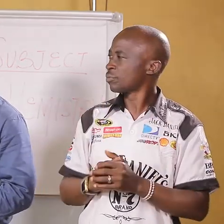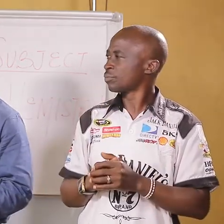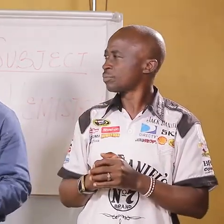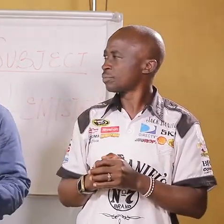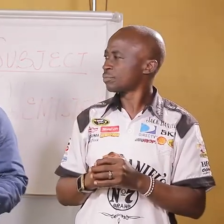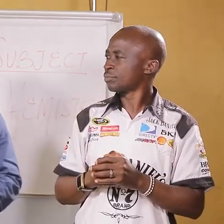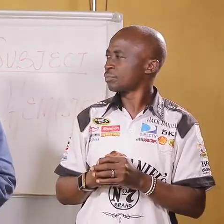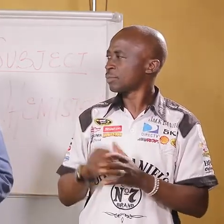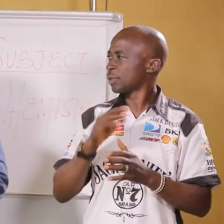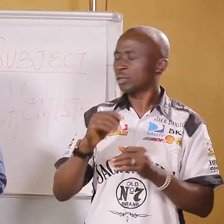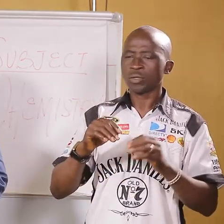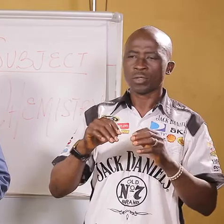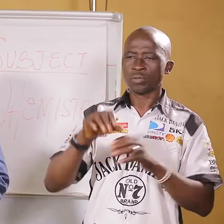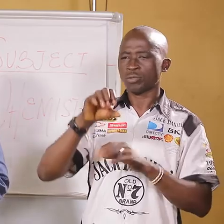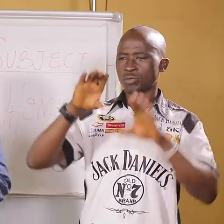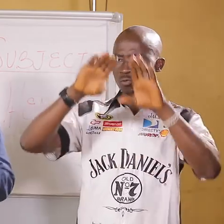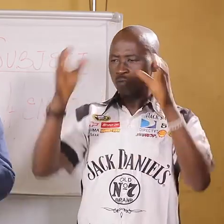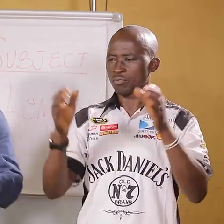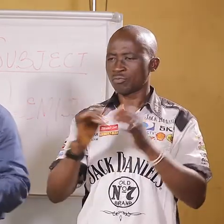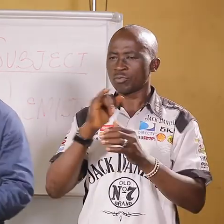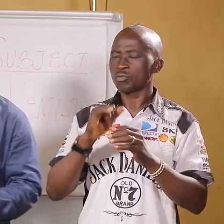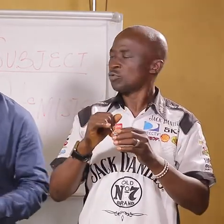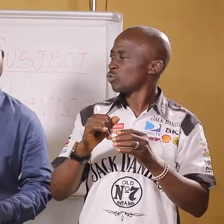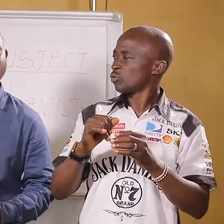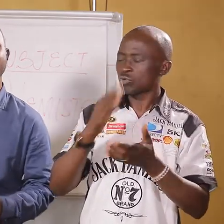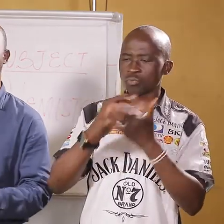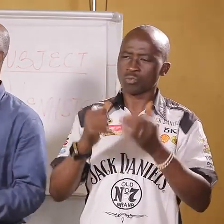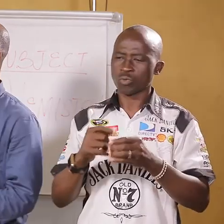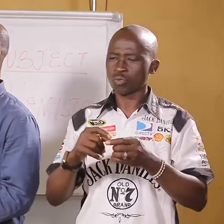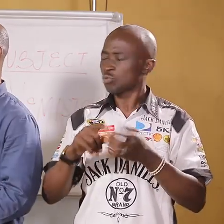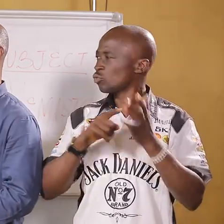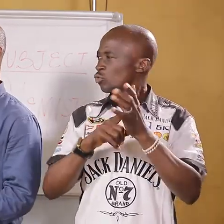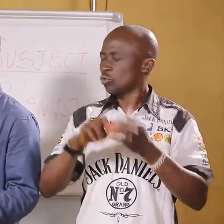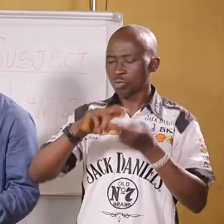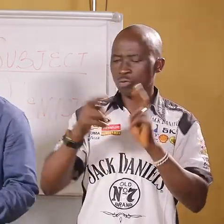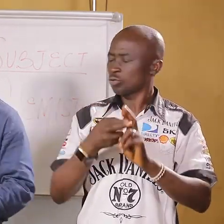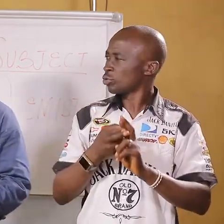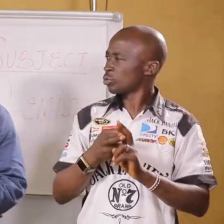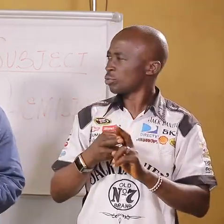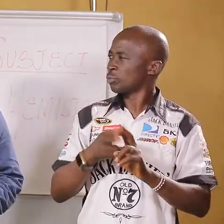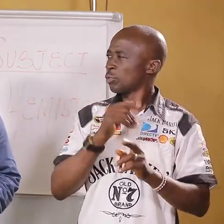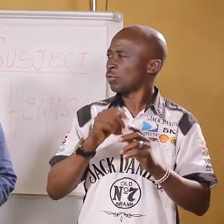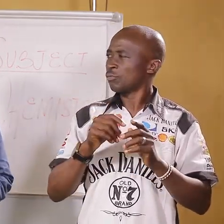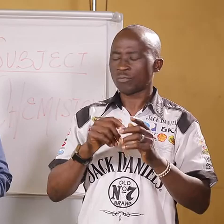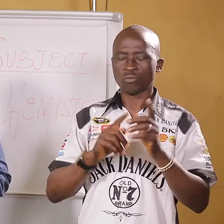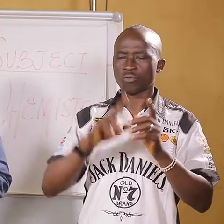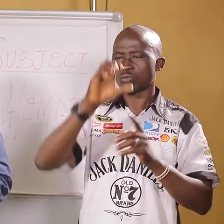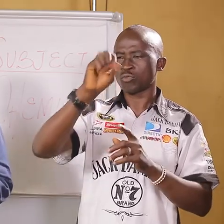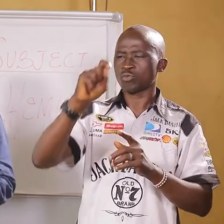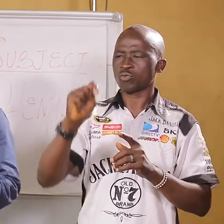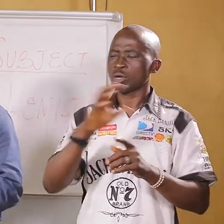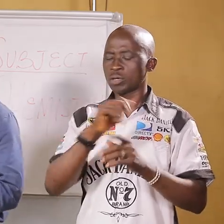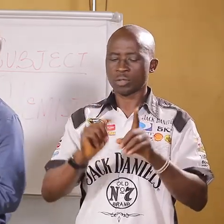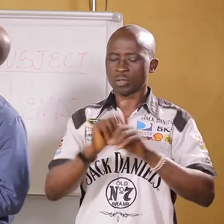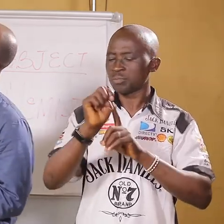Solubility curve is very, very important in chemistry. It shows the relationship between solubility and the temperature under the solubility took place.